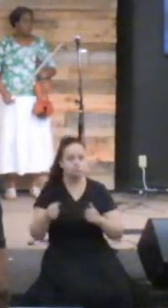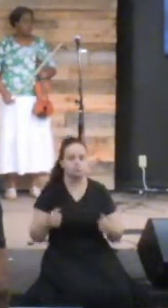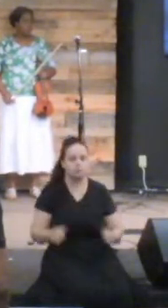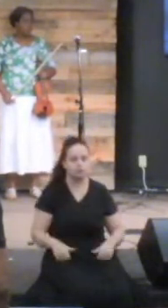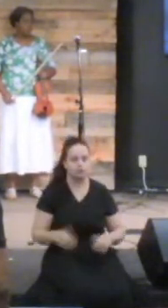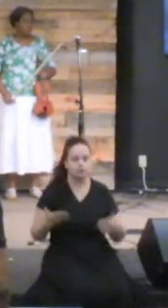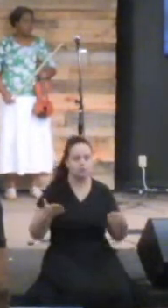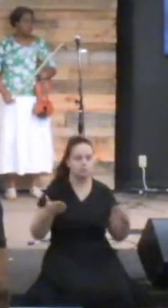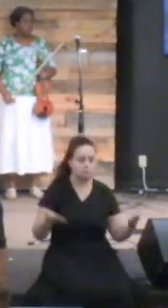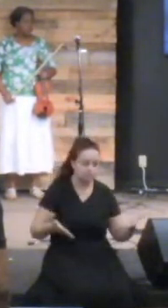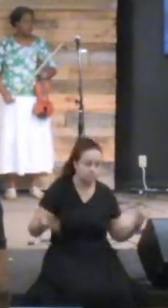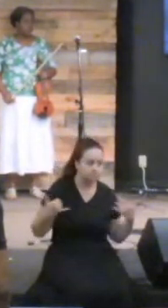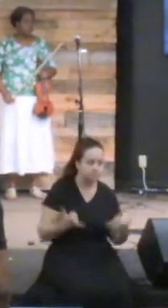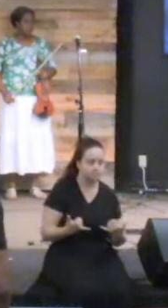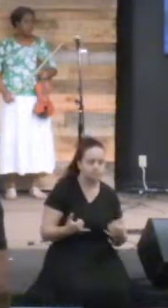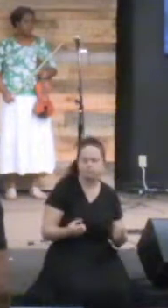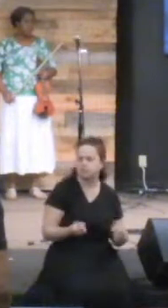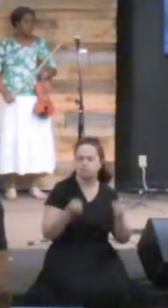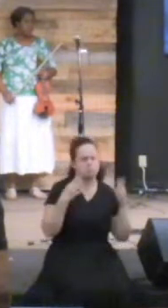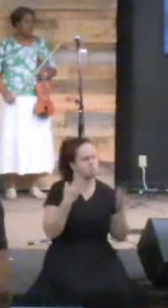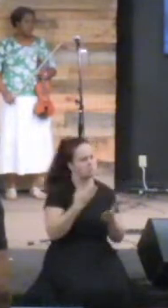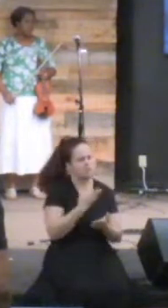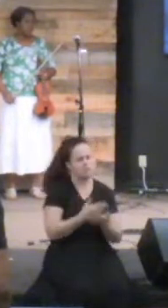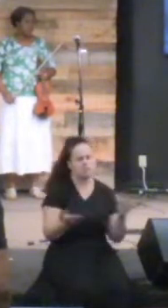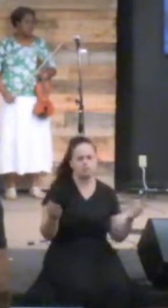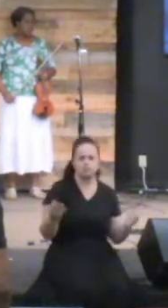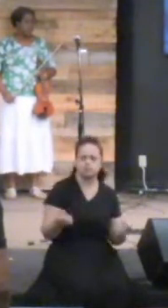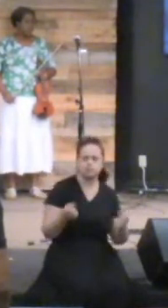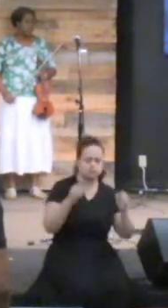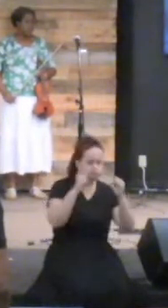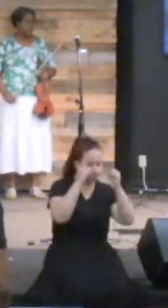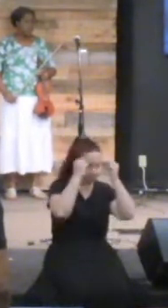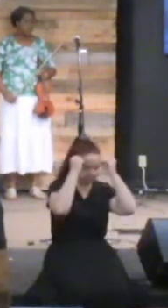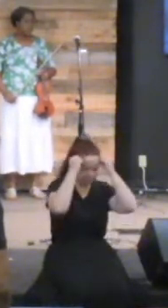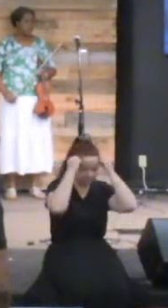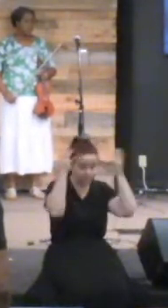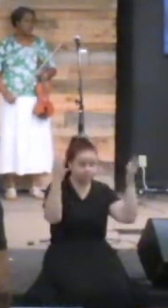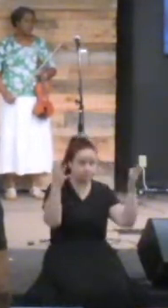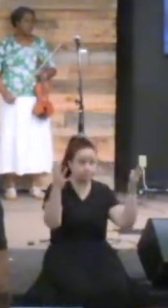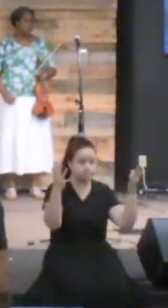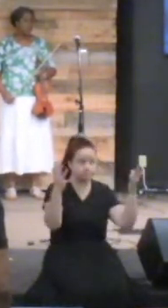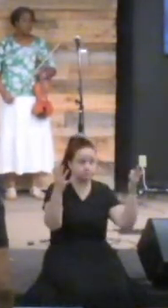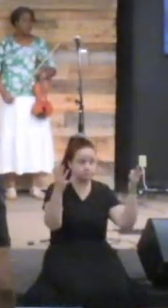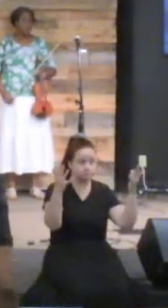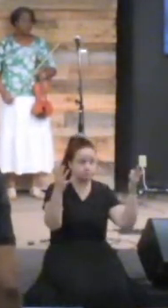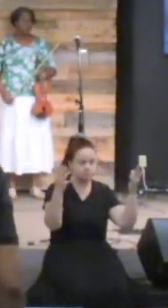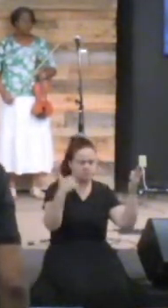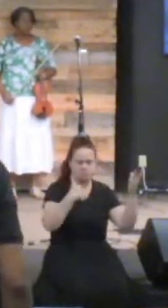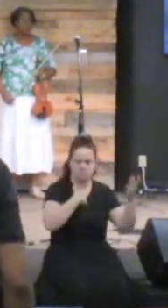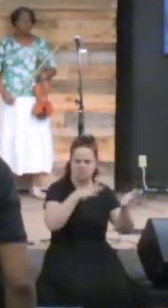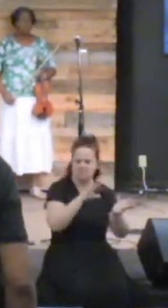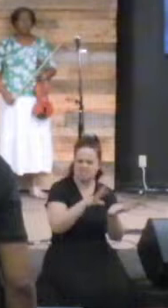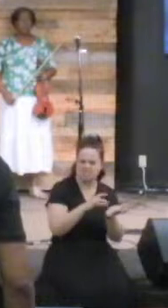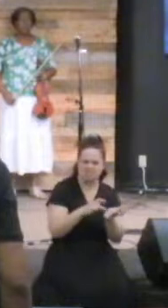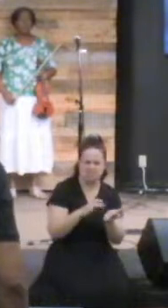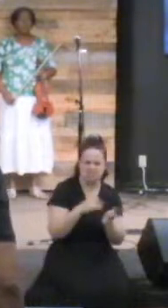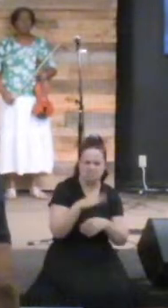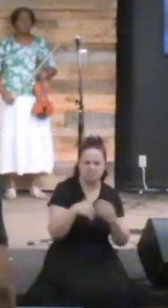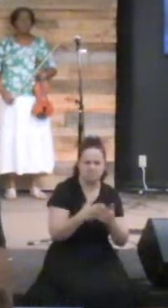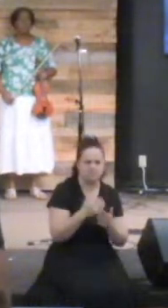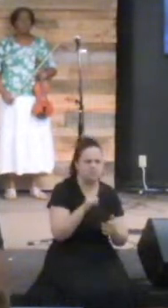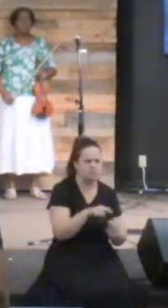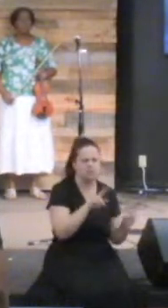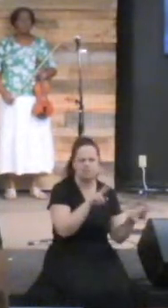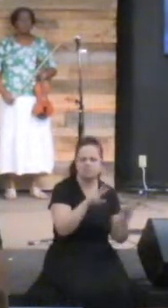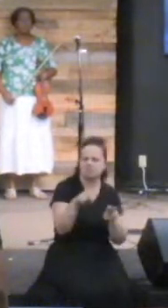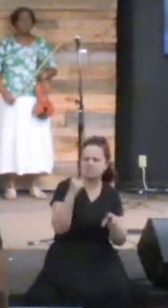so many things that are just mind-blowing and for me to take all that for granted and look at someone else who is also a miracle